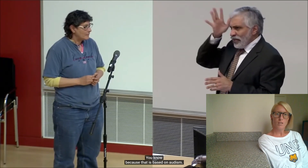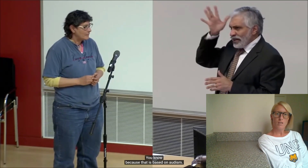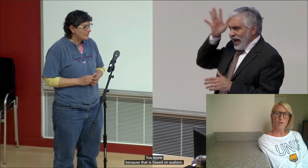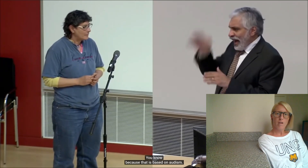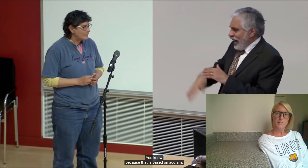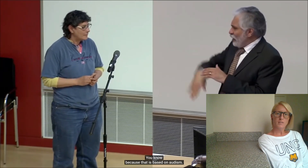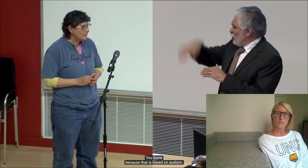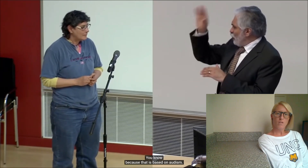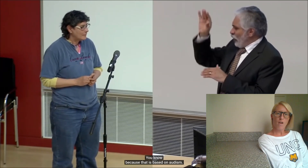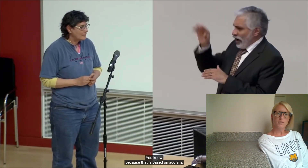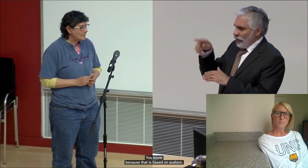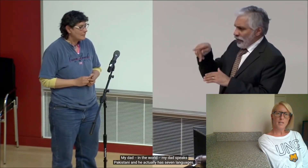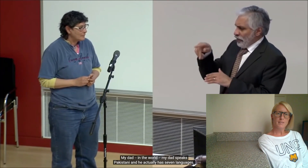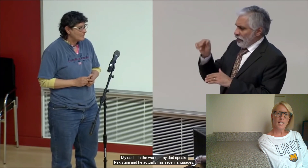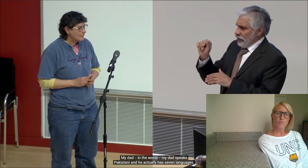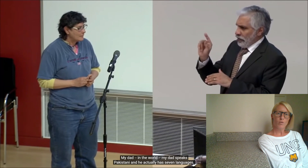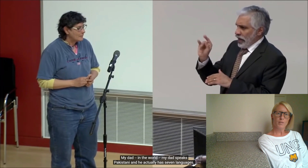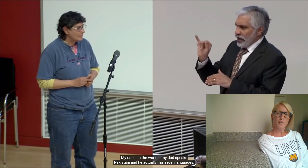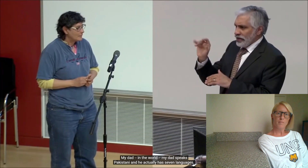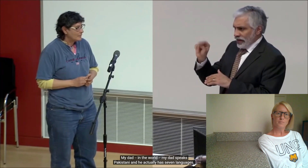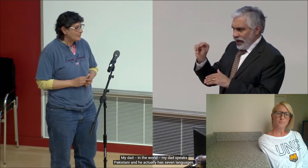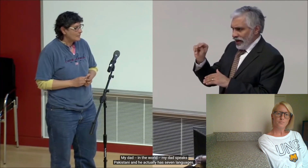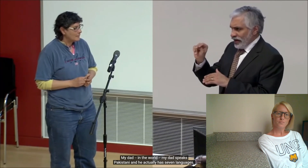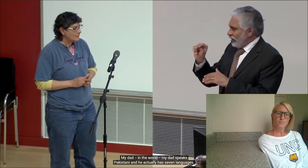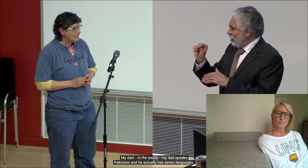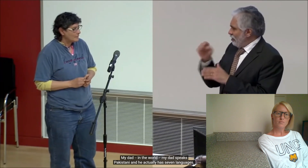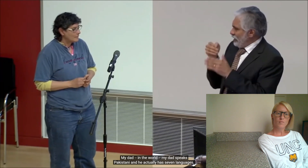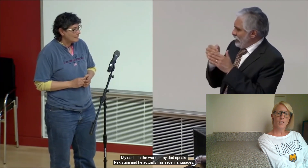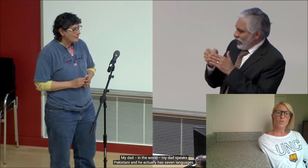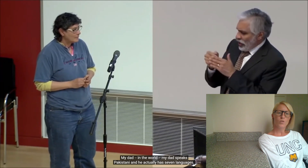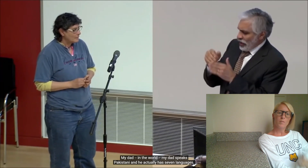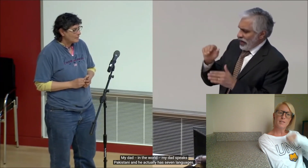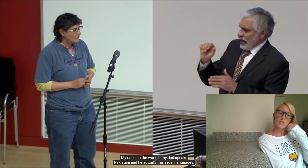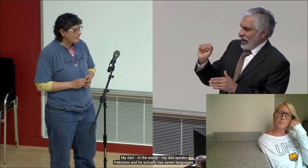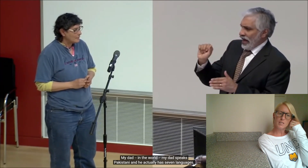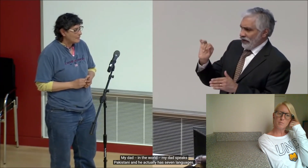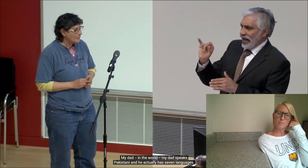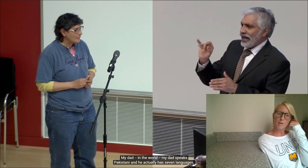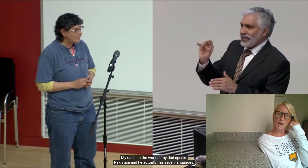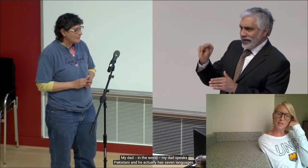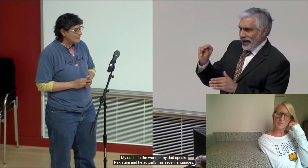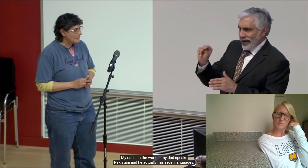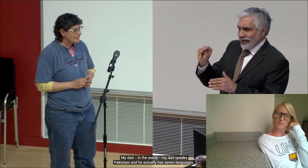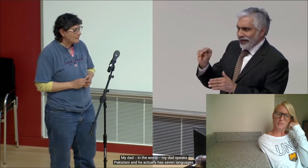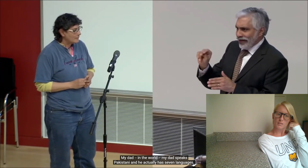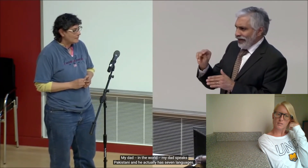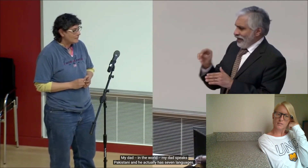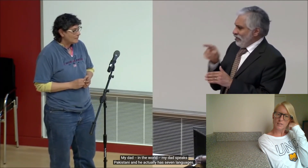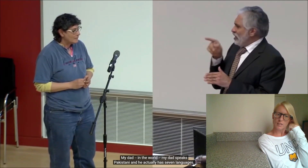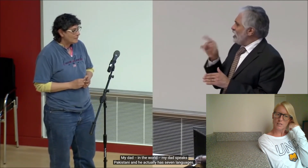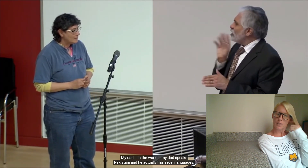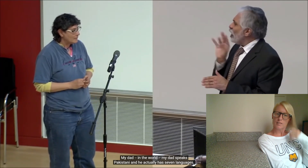here speak about 2 languages. My dad, in the world rather, my dad speaks Pakistani,